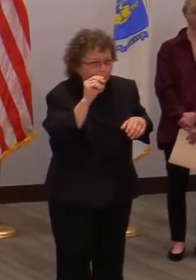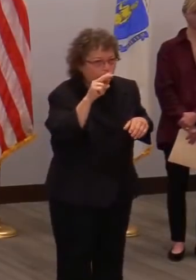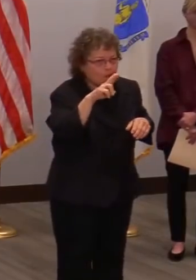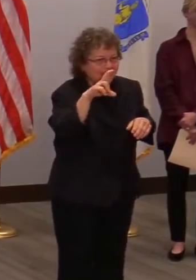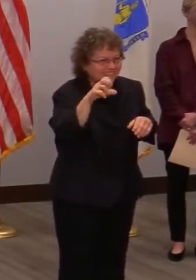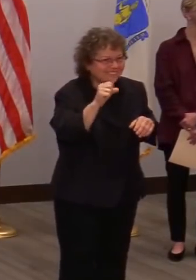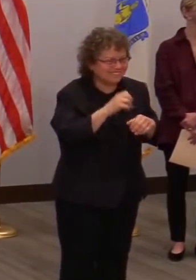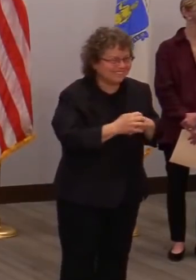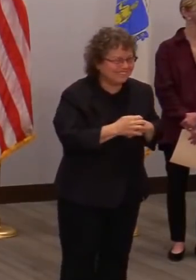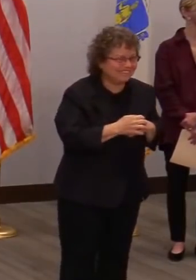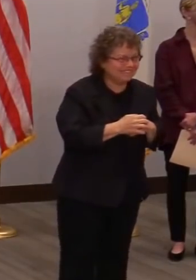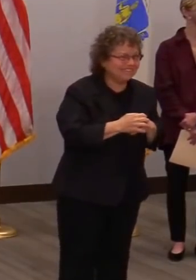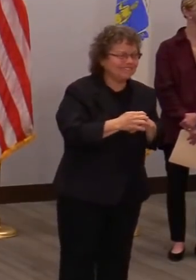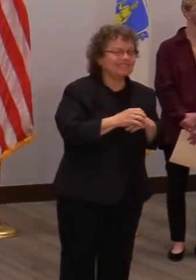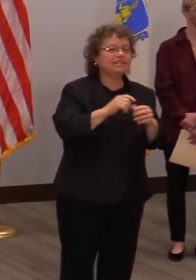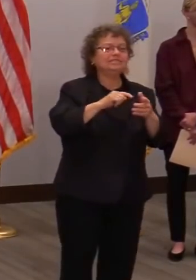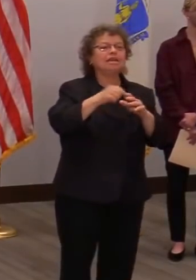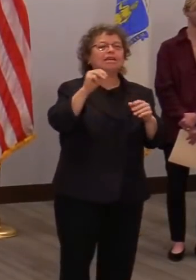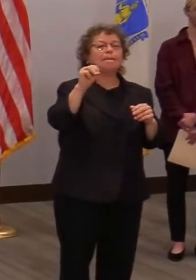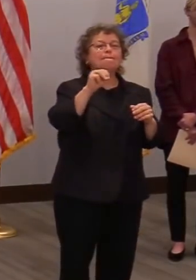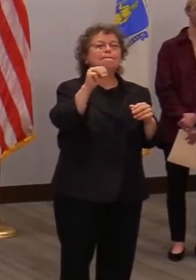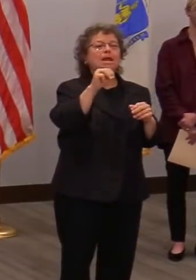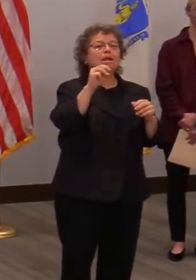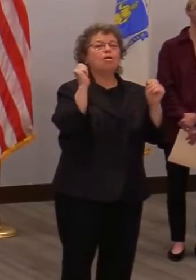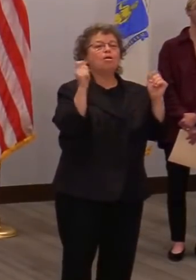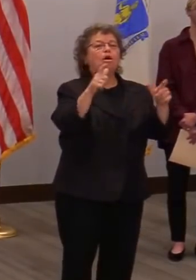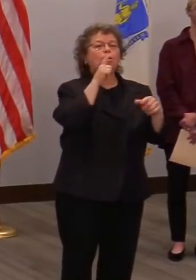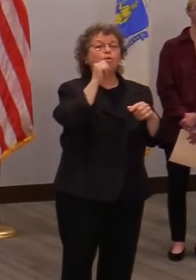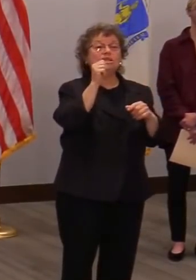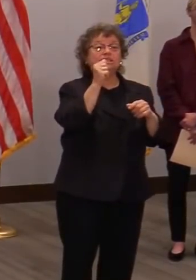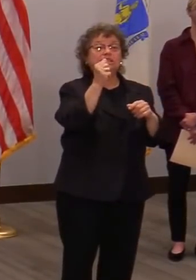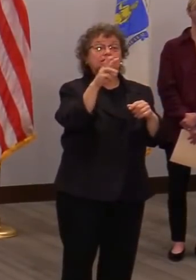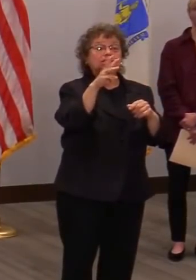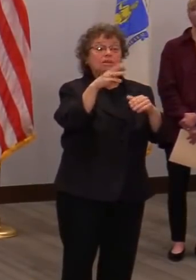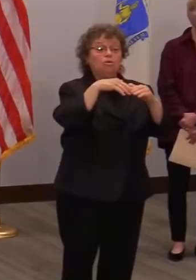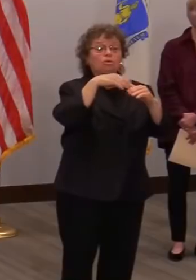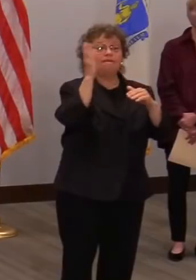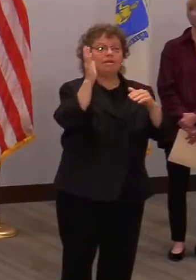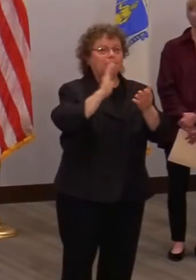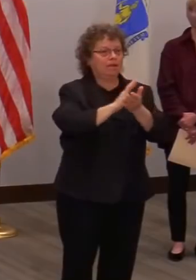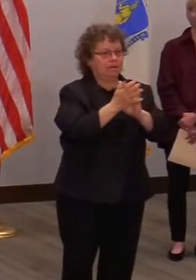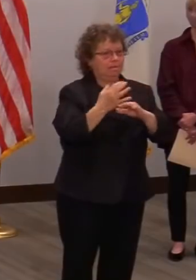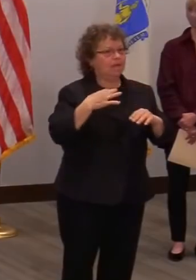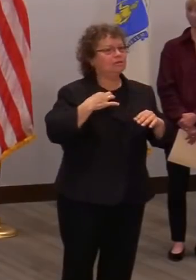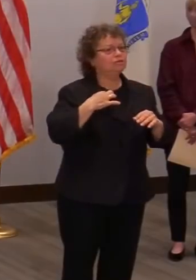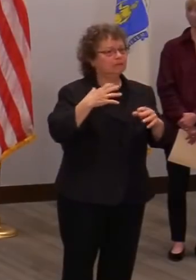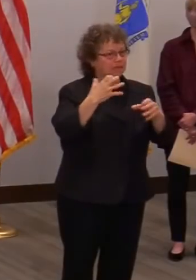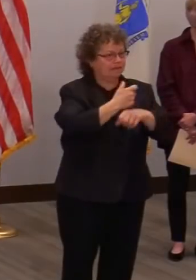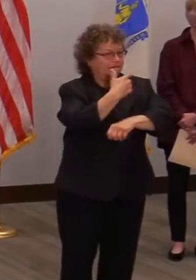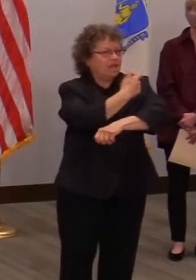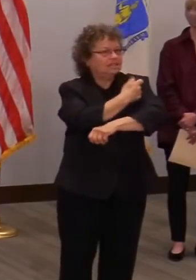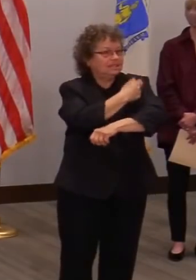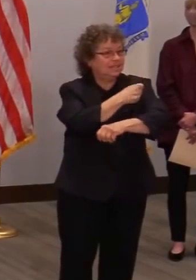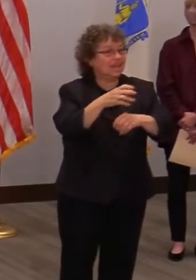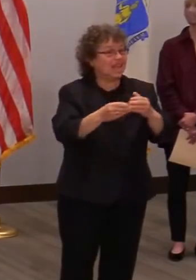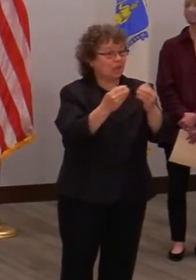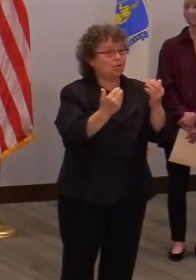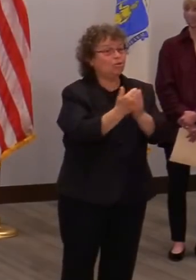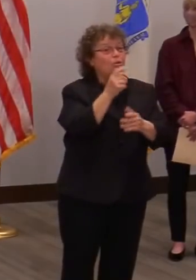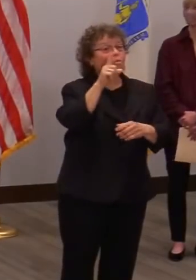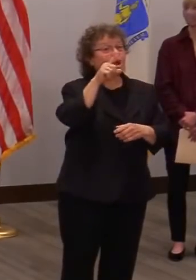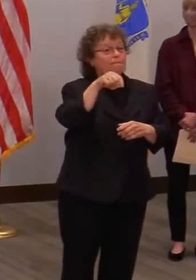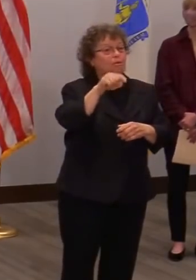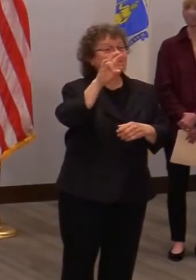Beginning Monday, all individuals in the Commonwealth 16 and older will become eligible for the vaccine. That's an additional 1.7